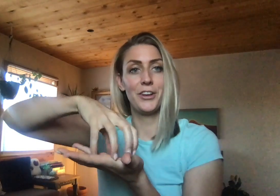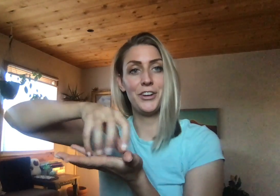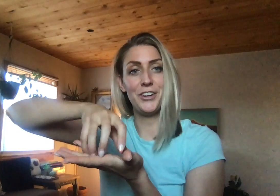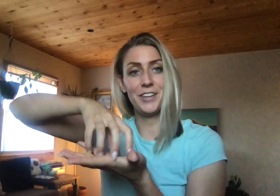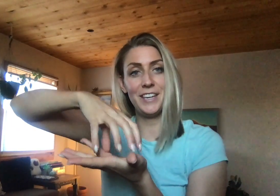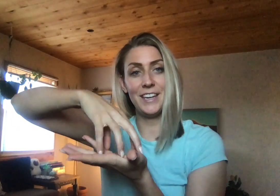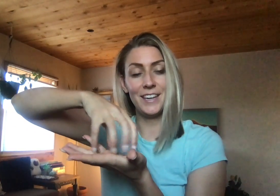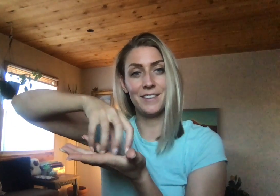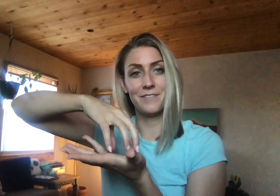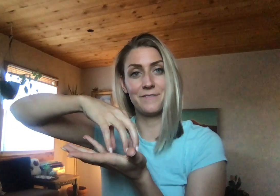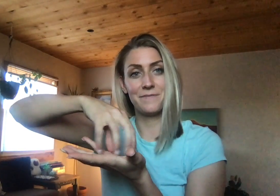cookie,